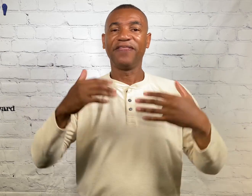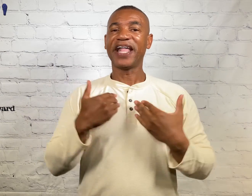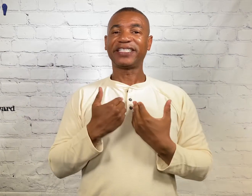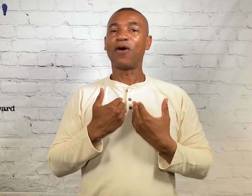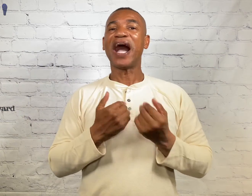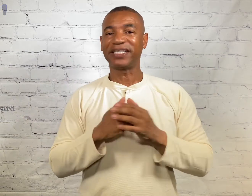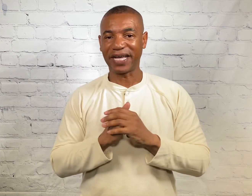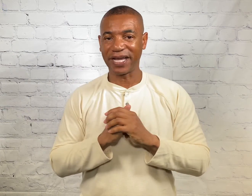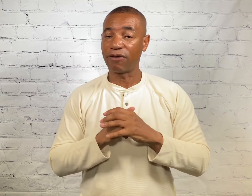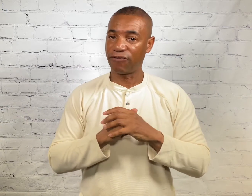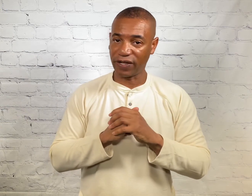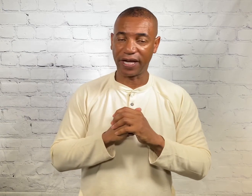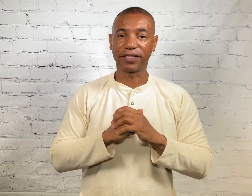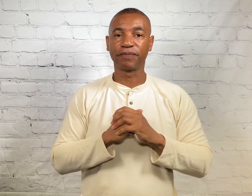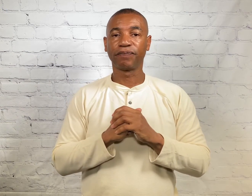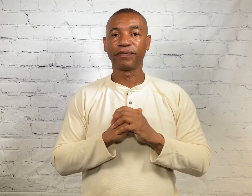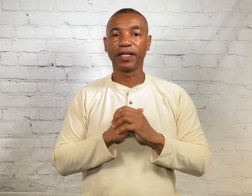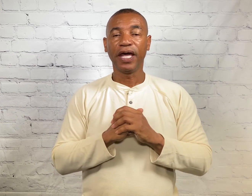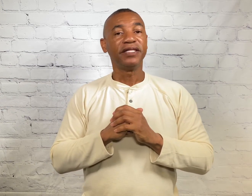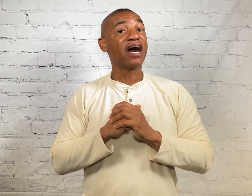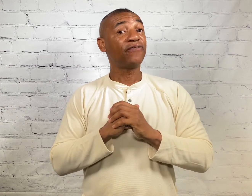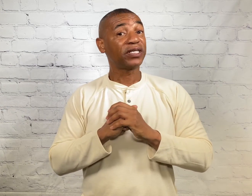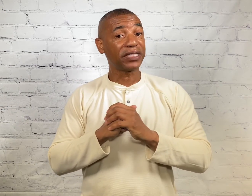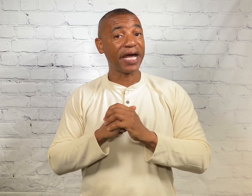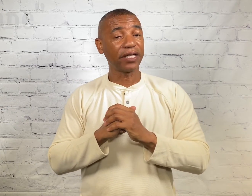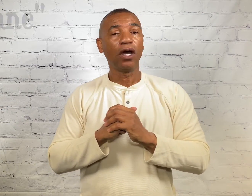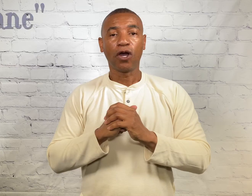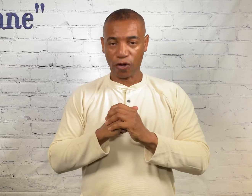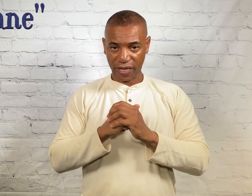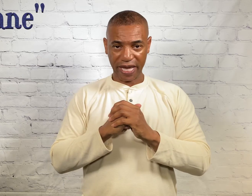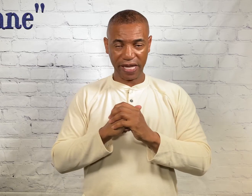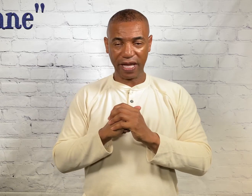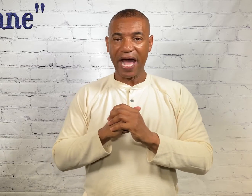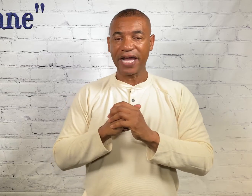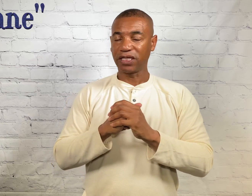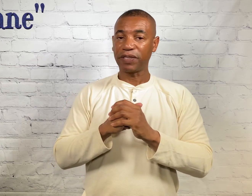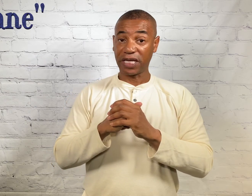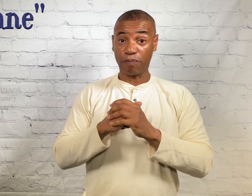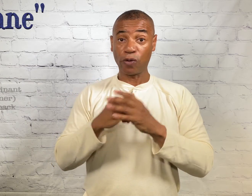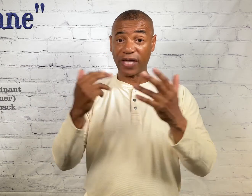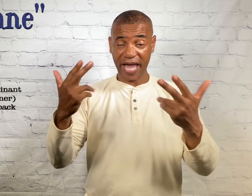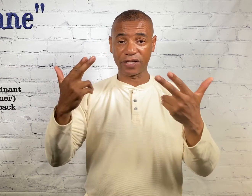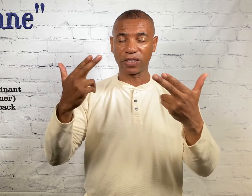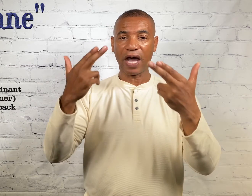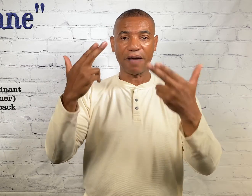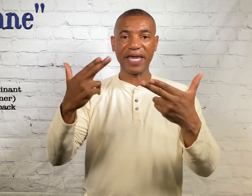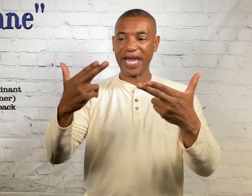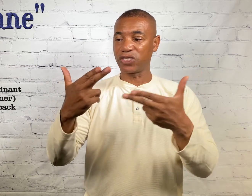That is how I sign flood. Now for the sign hurricane. I simply take both hands, I make H's,